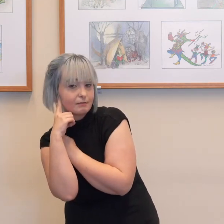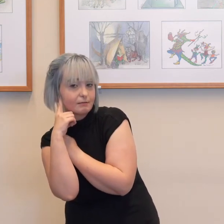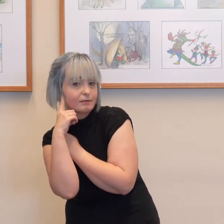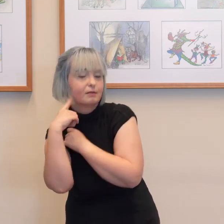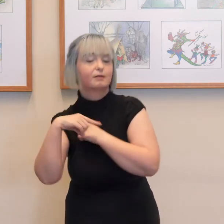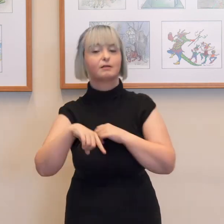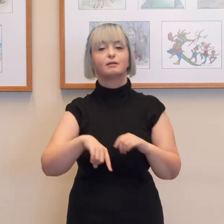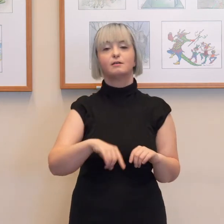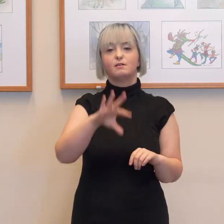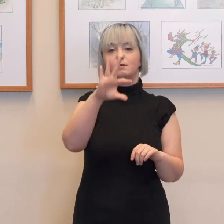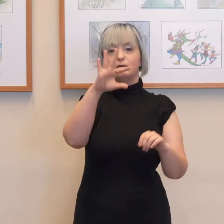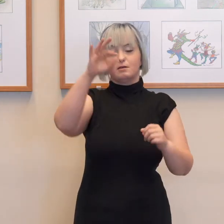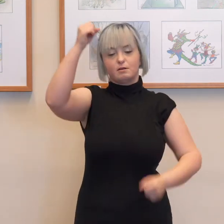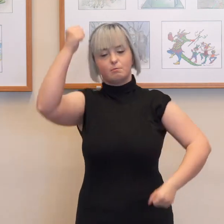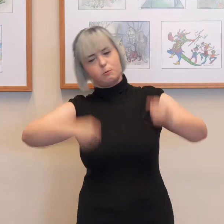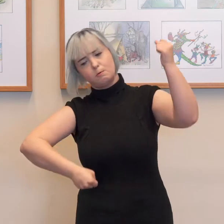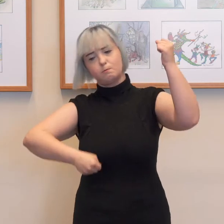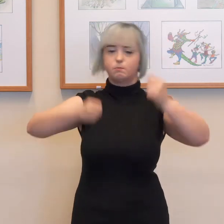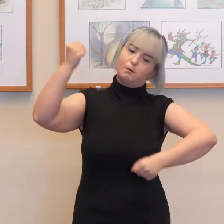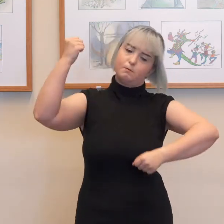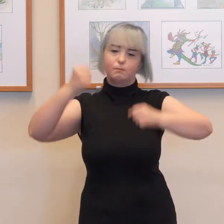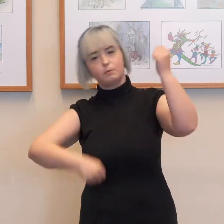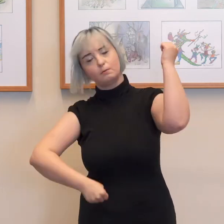the thump, thump, thumping